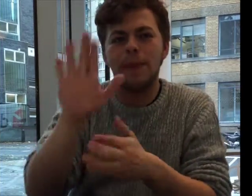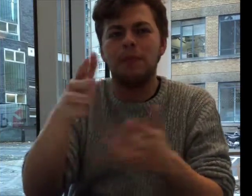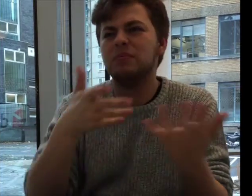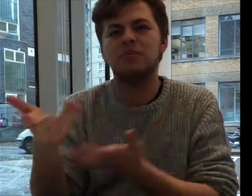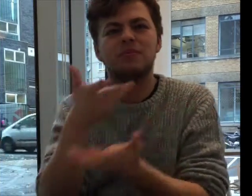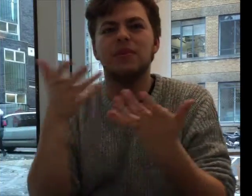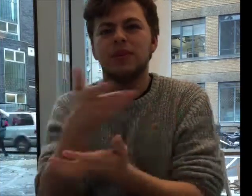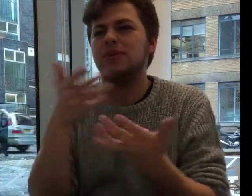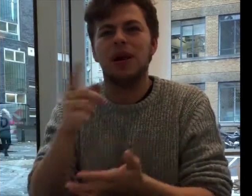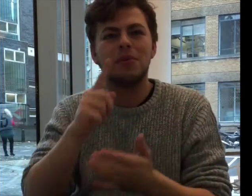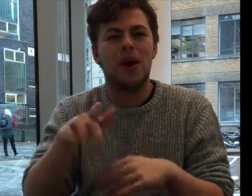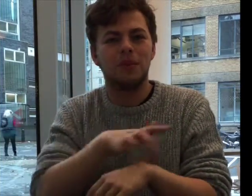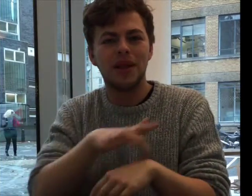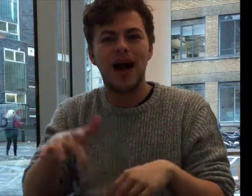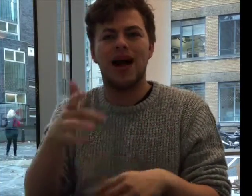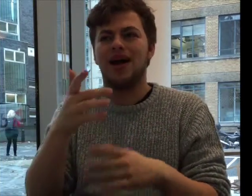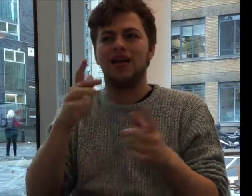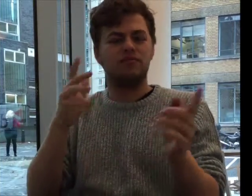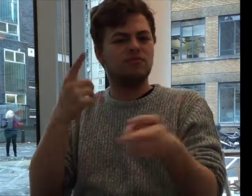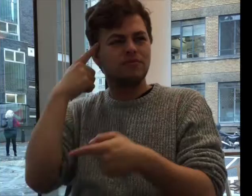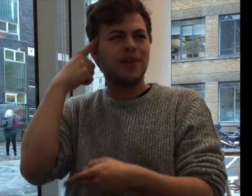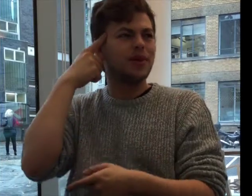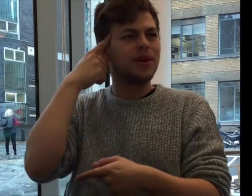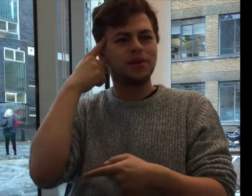If you like to see theatre that provokes thought and discussion,